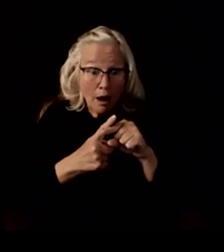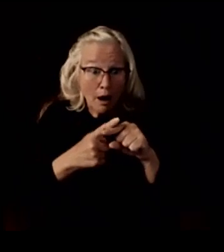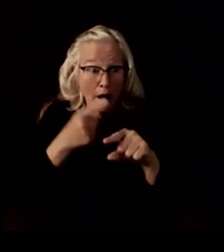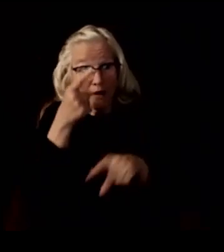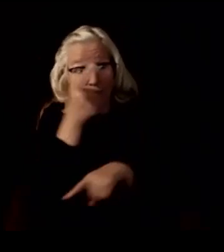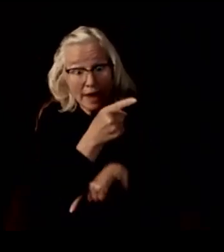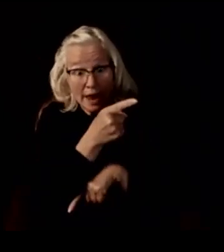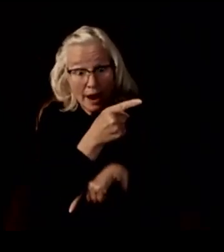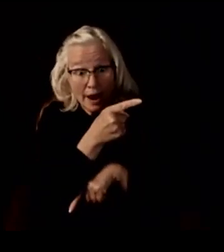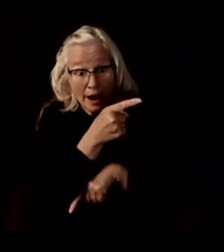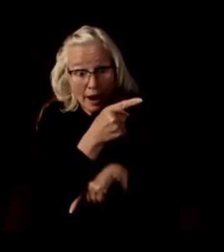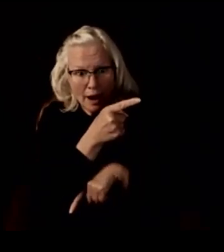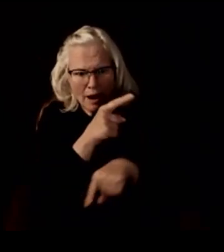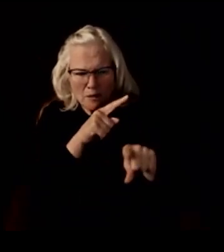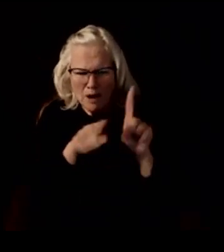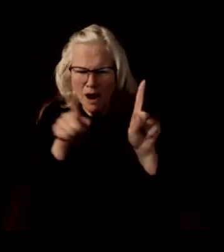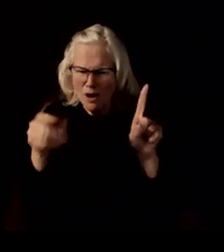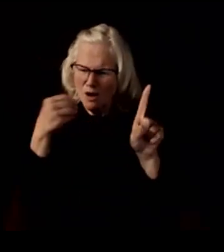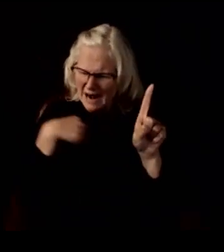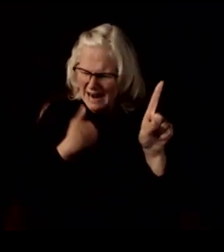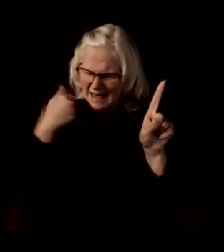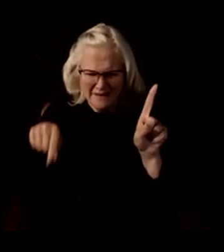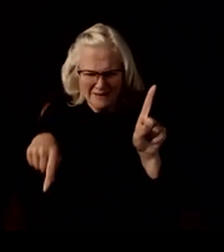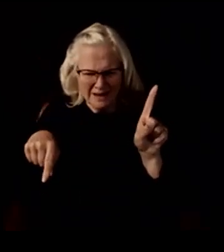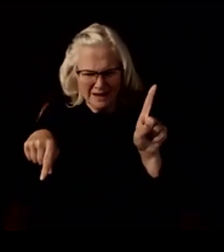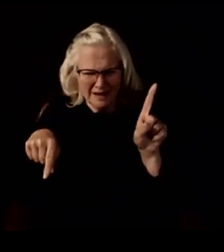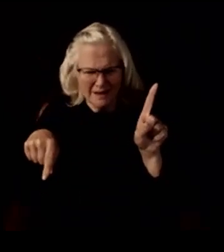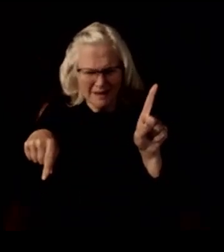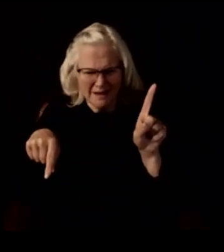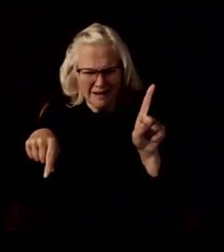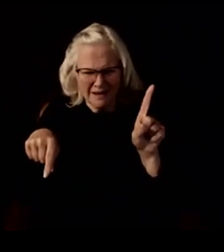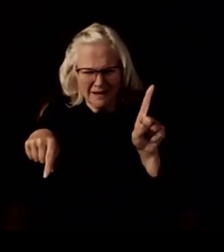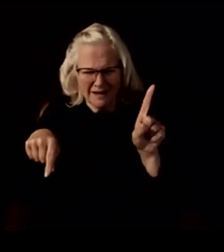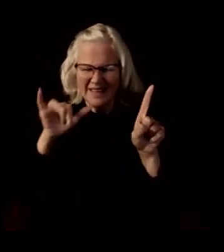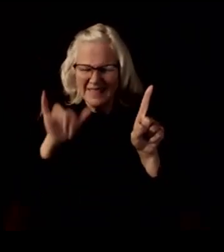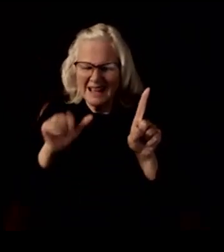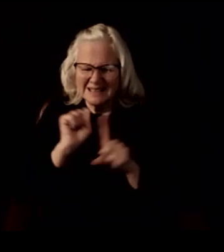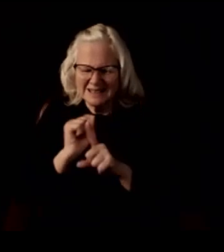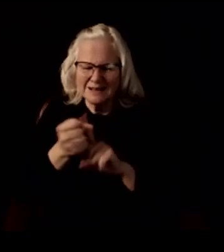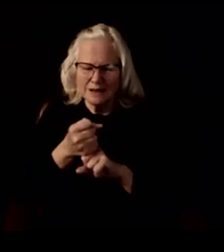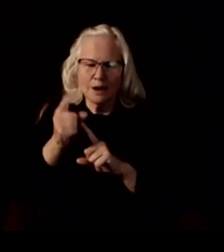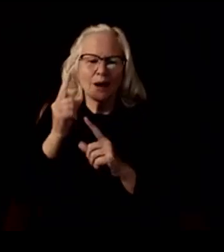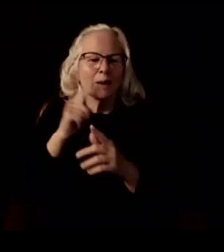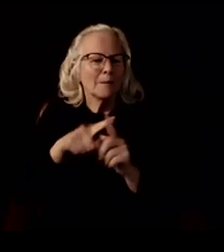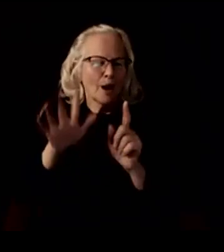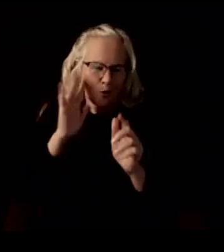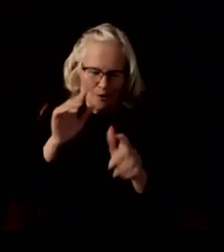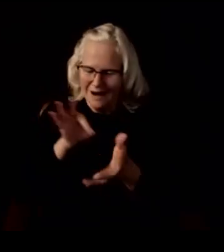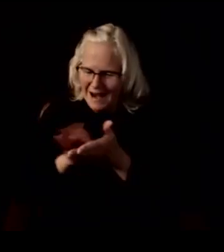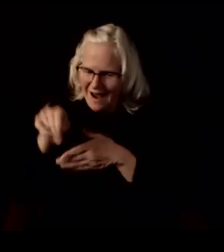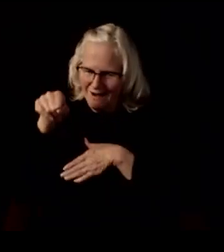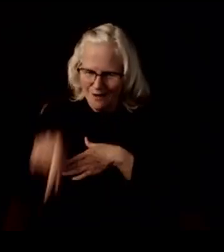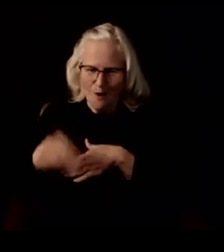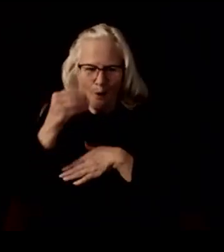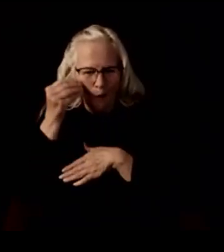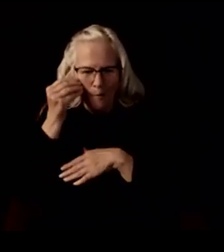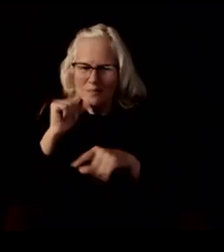county? In that situation, that's not the case. But in the case of colleges and universities, those students are